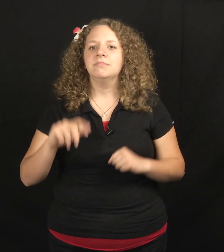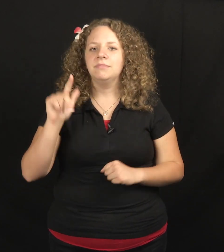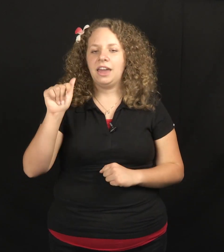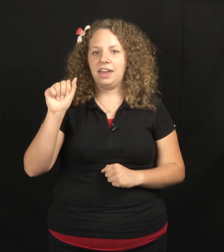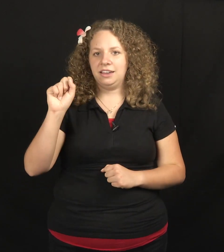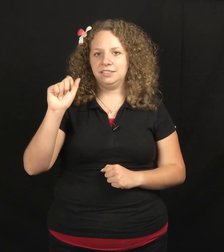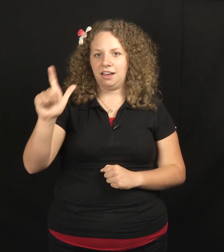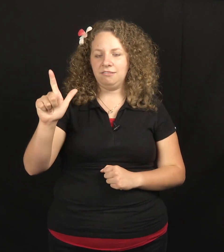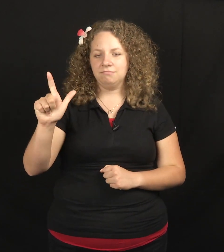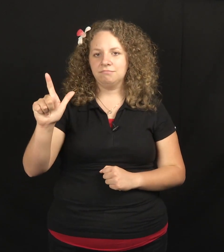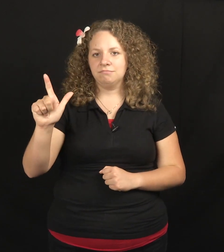ASL,